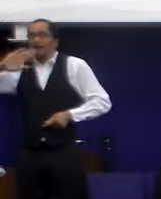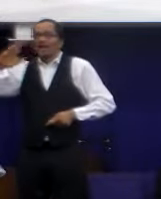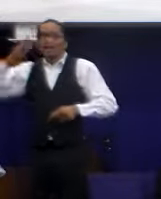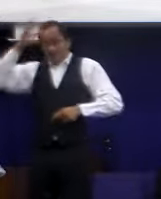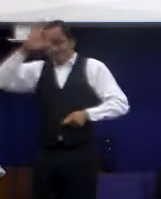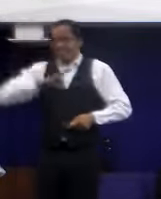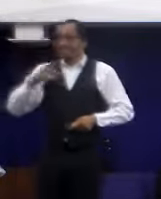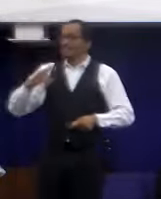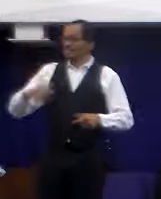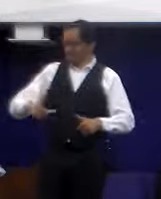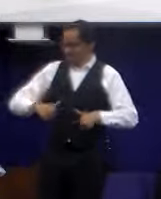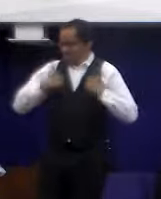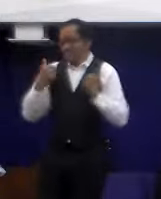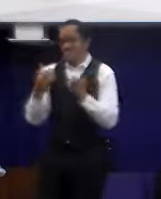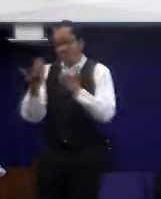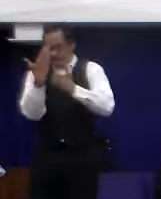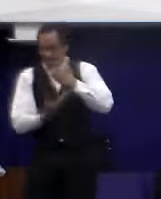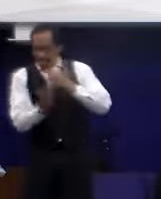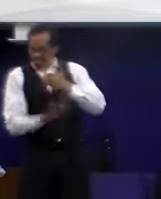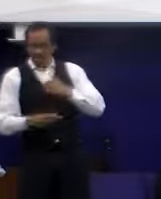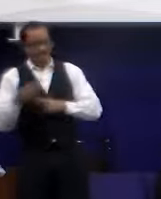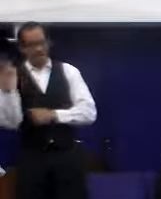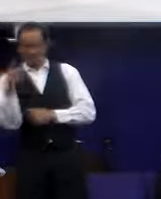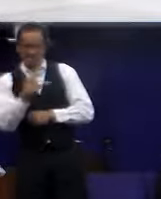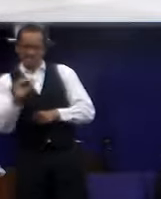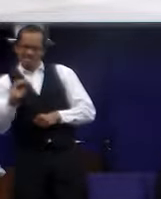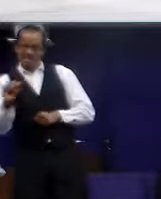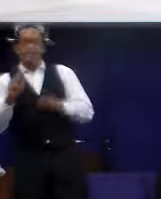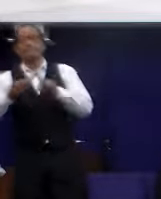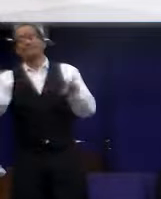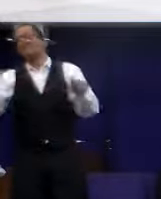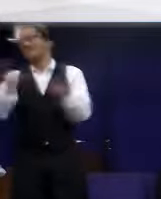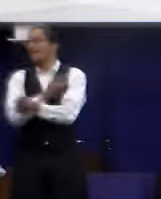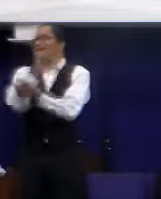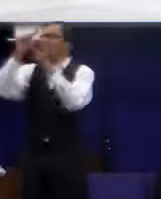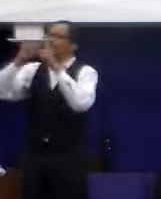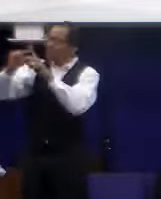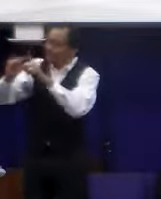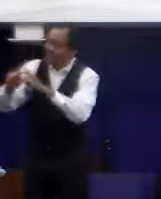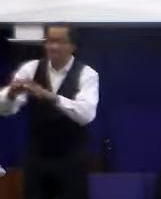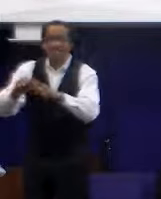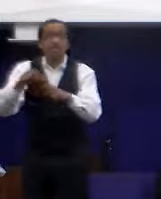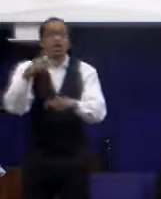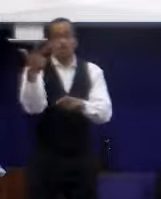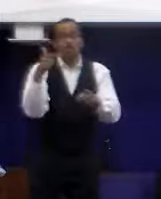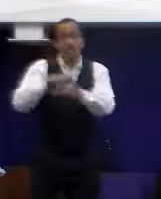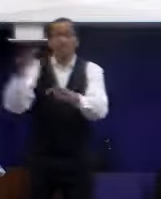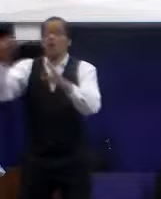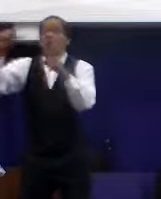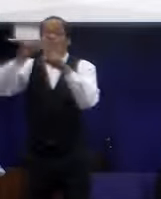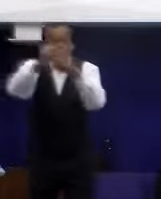bread alone. Hallelujah. But by every word. Amen. Word. I'm going to say it again.